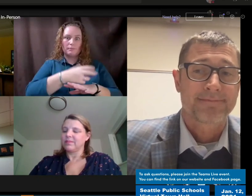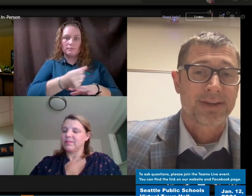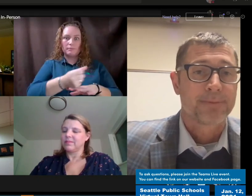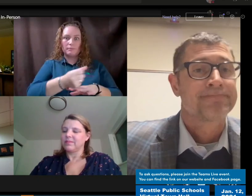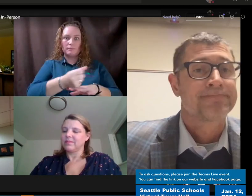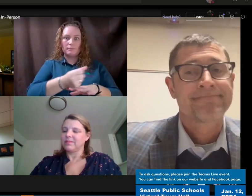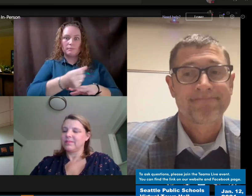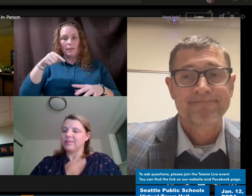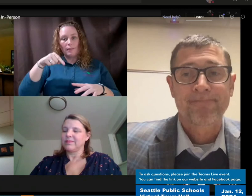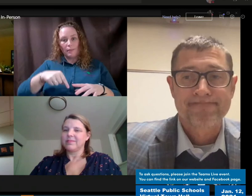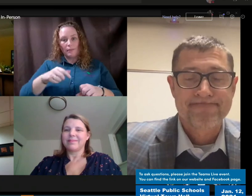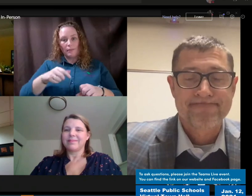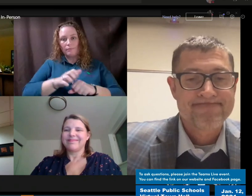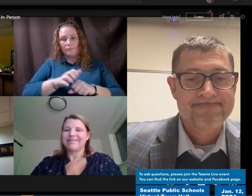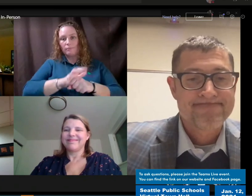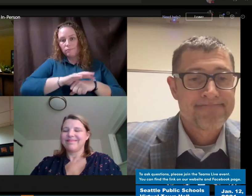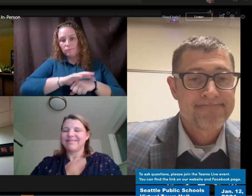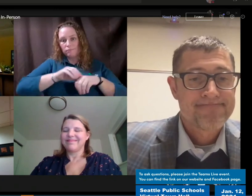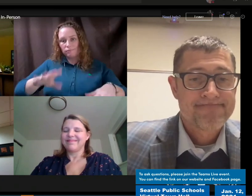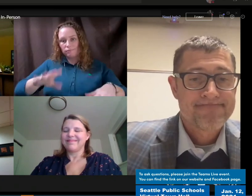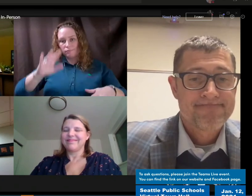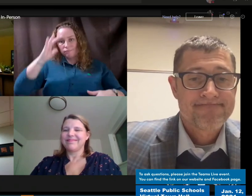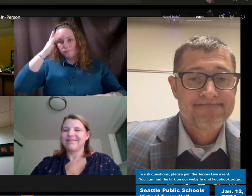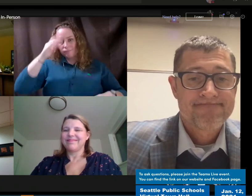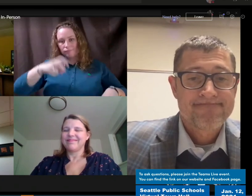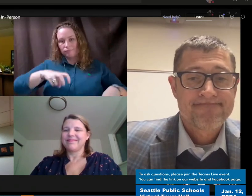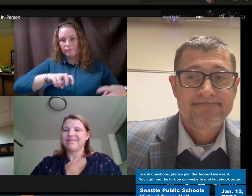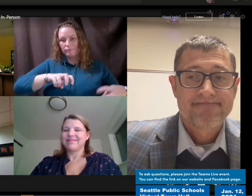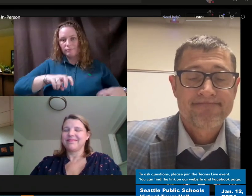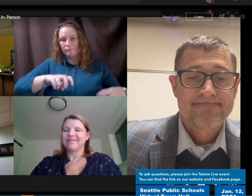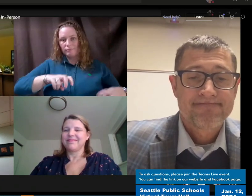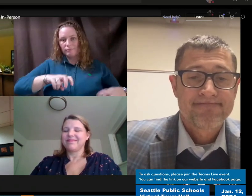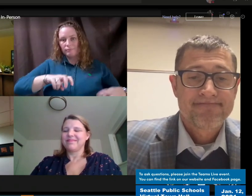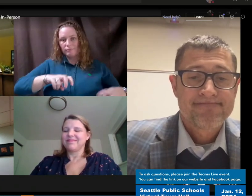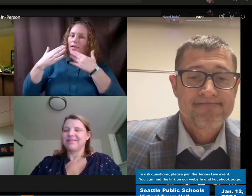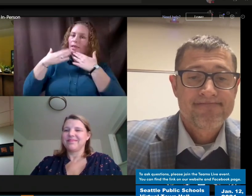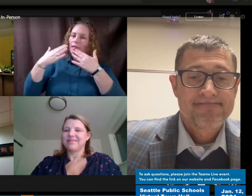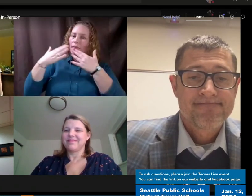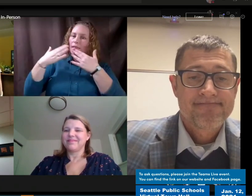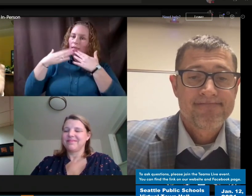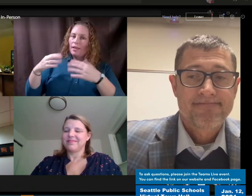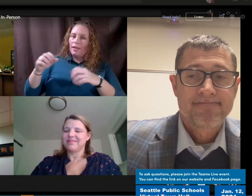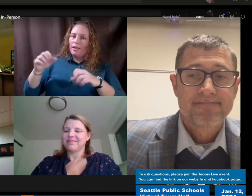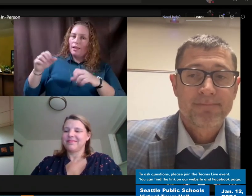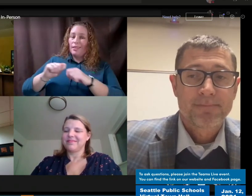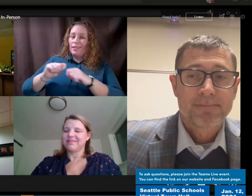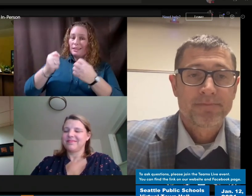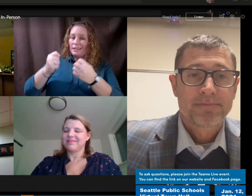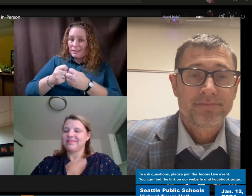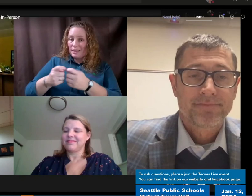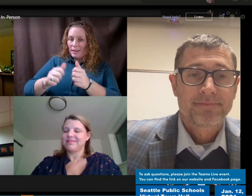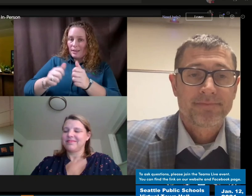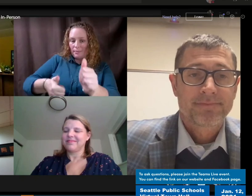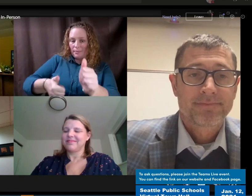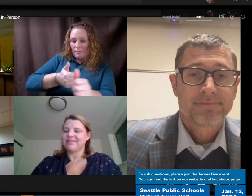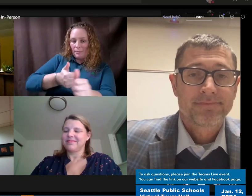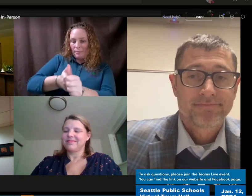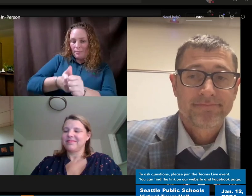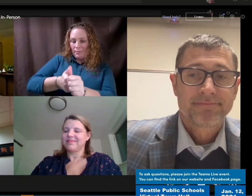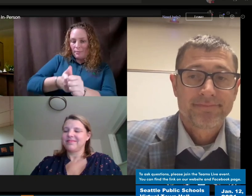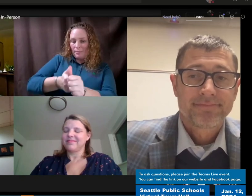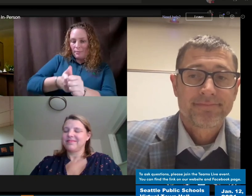so. Yeah, thank you. And this is, I mean, there are teams working behind the scenes constantly. And as I said at the